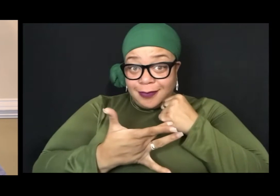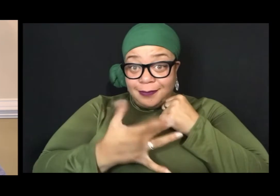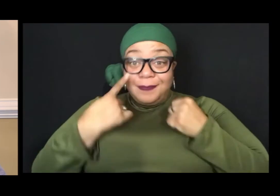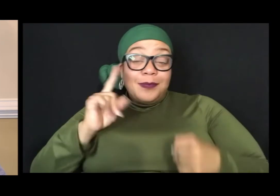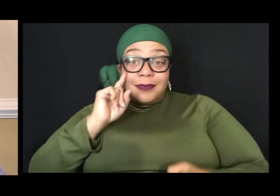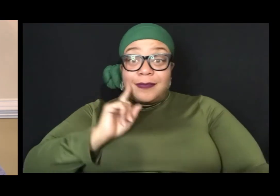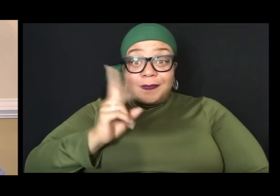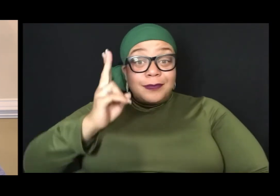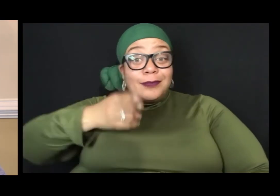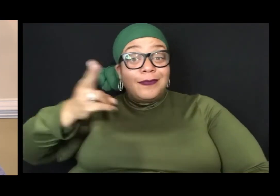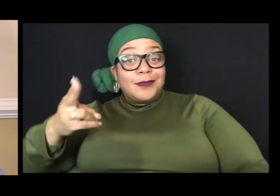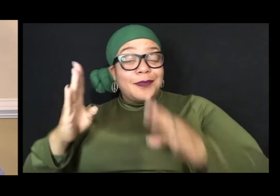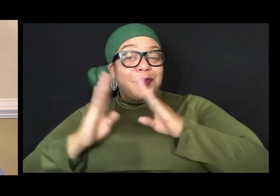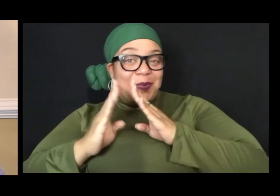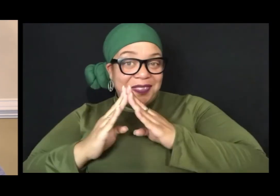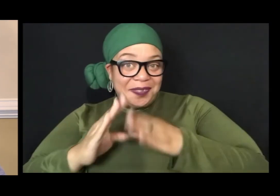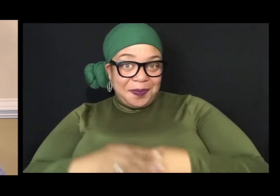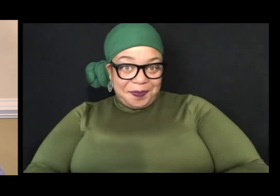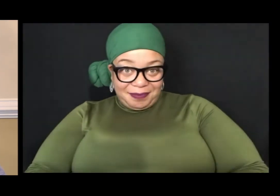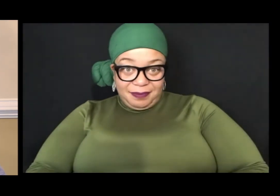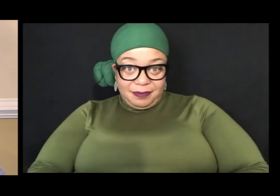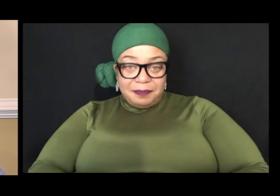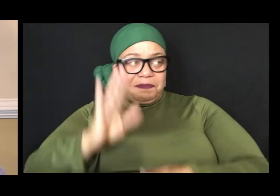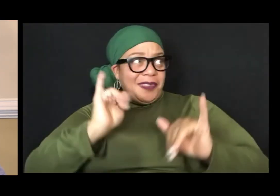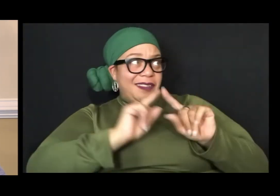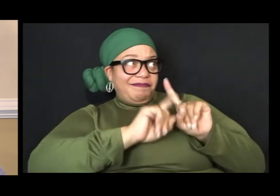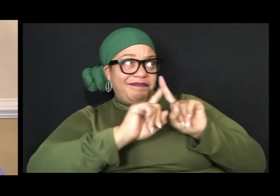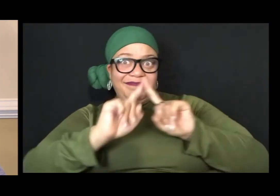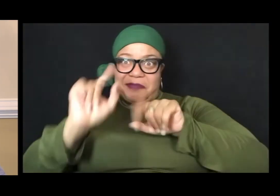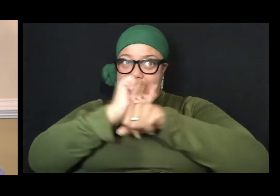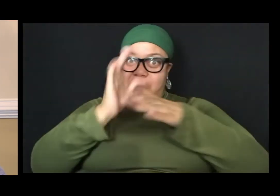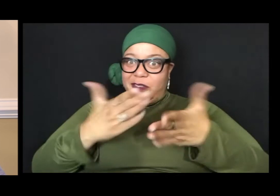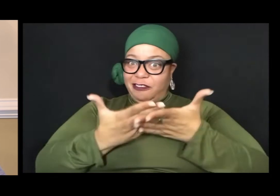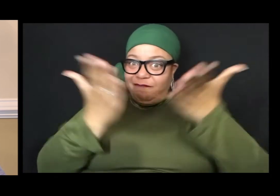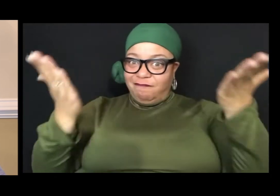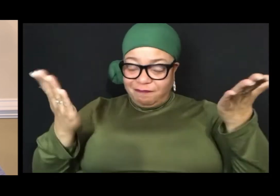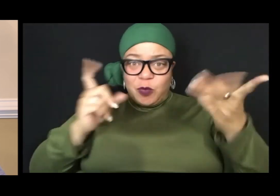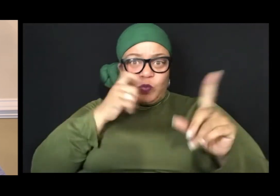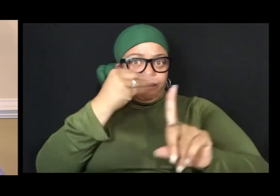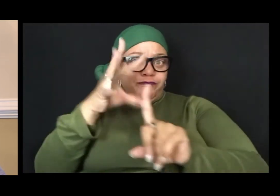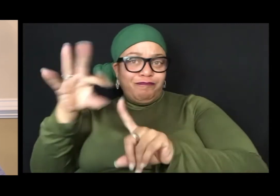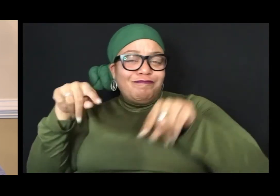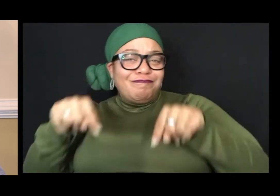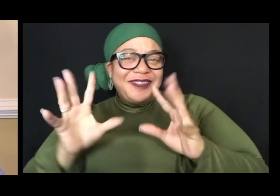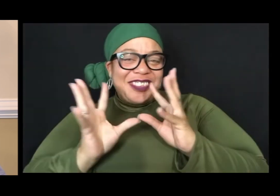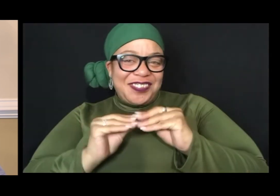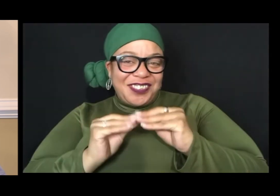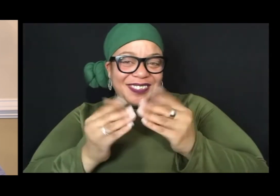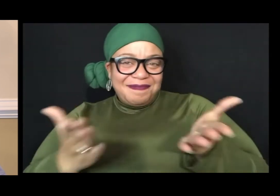technologies for deaf and hard of hearing community by numerous employers who are showcased at the conference.